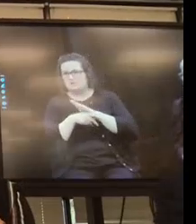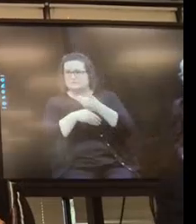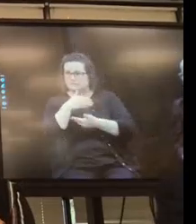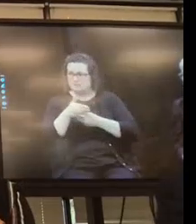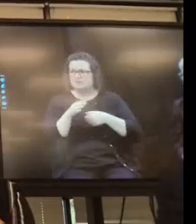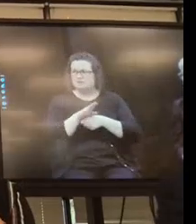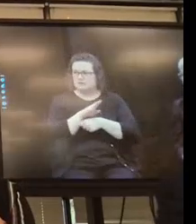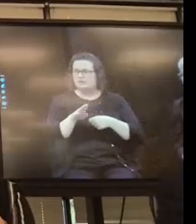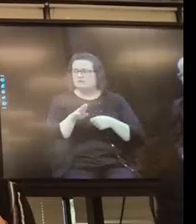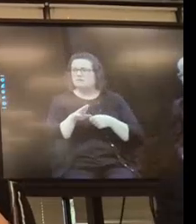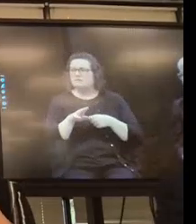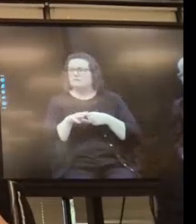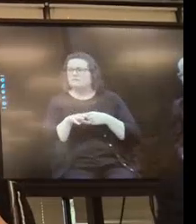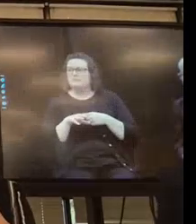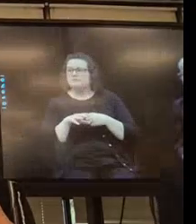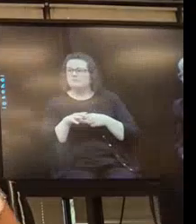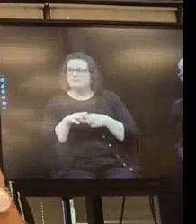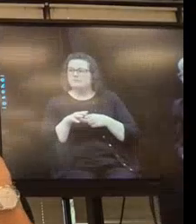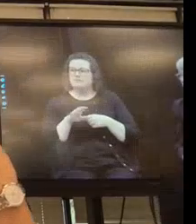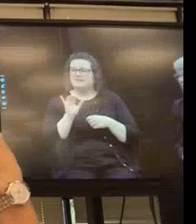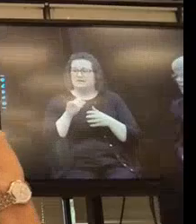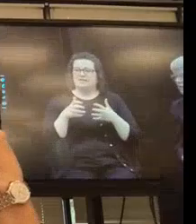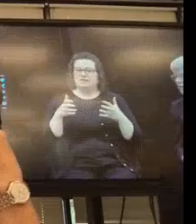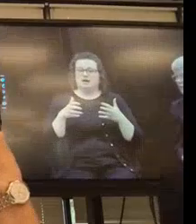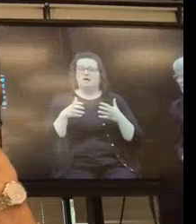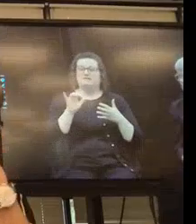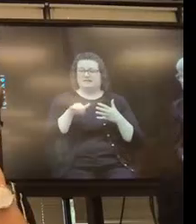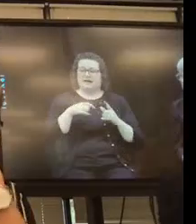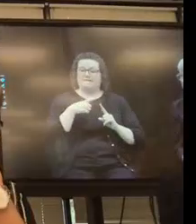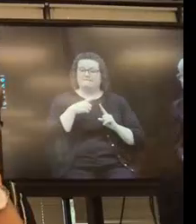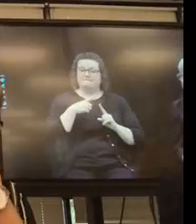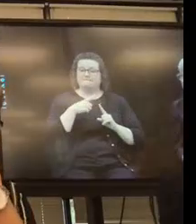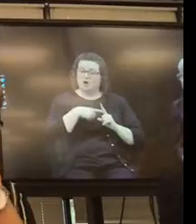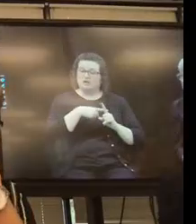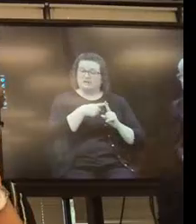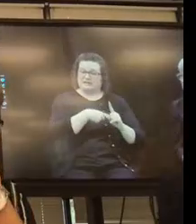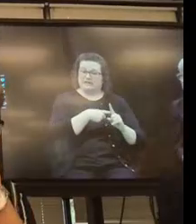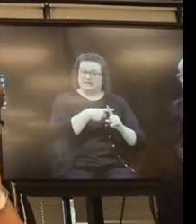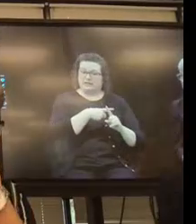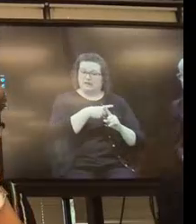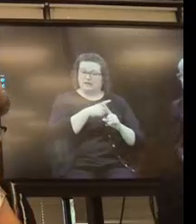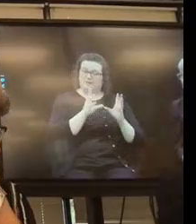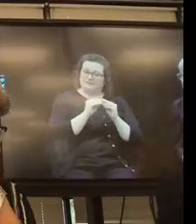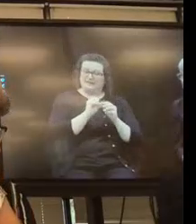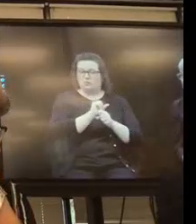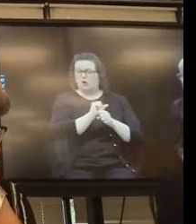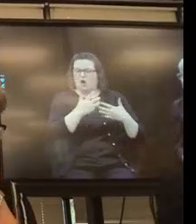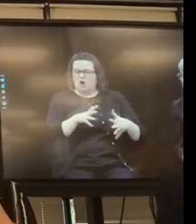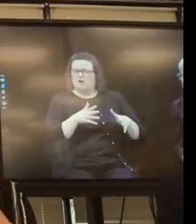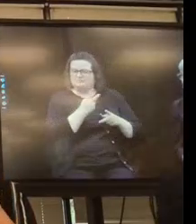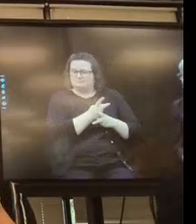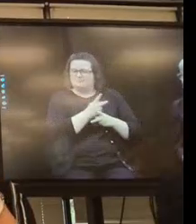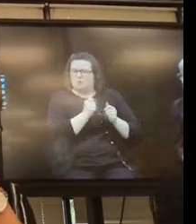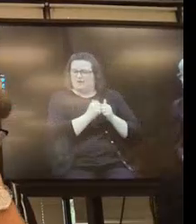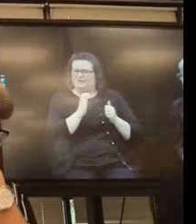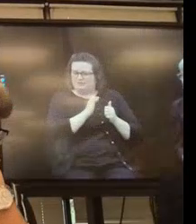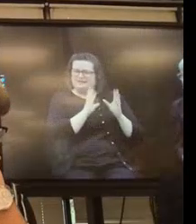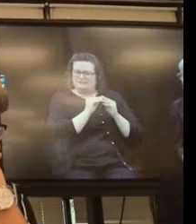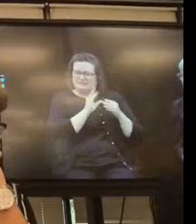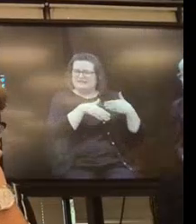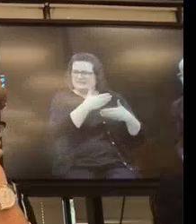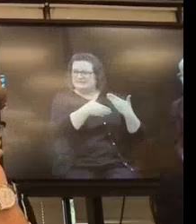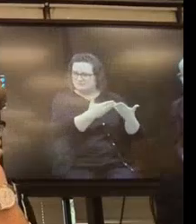we adopted a monthly schedule. A lot of that work is done. So maybe monthly isn't needed. But the one thing that I do have a question